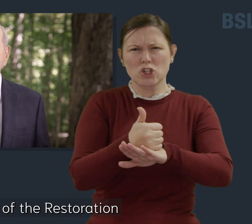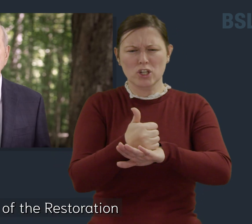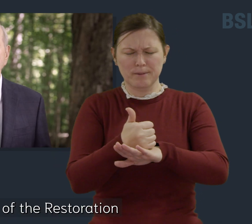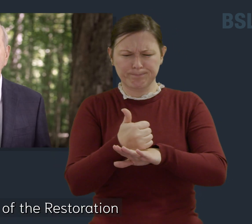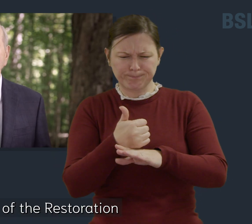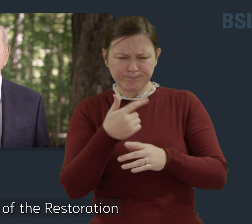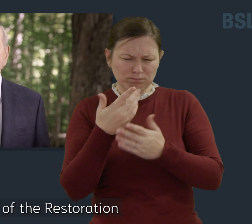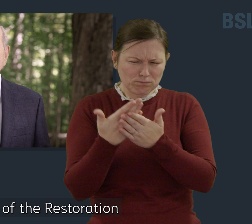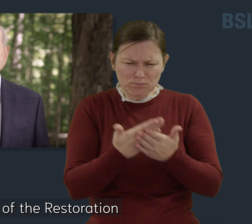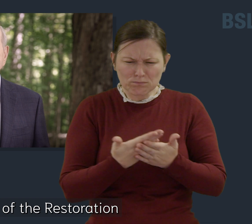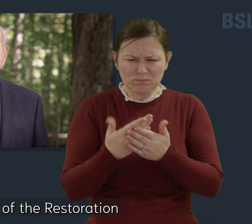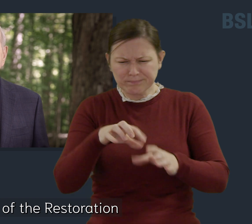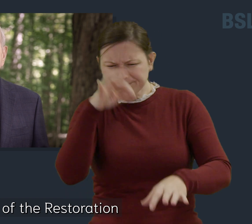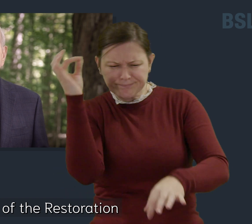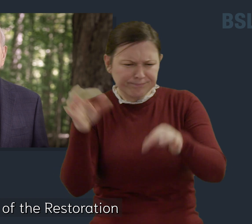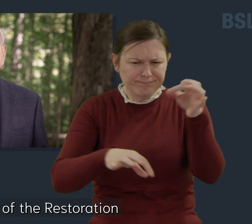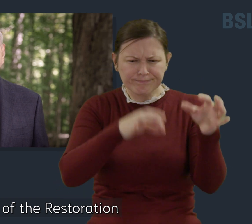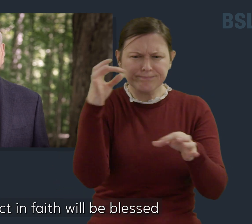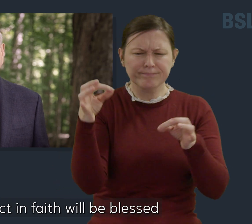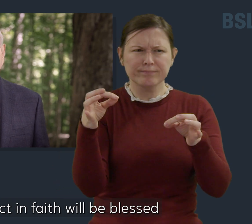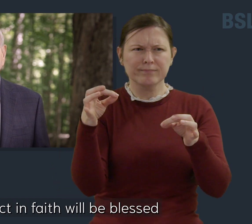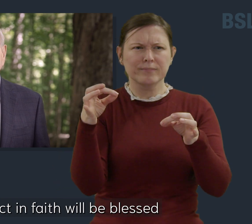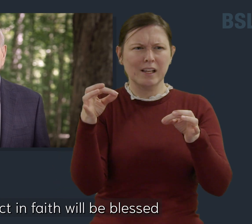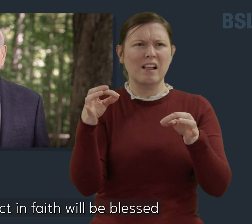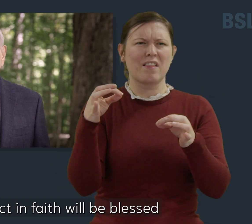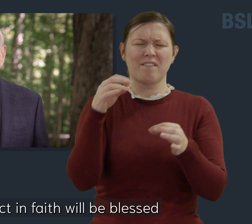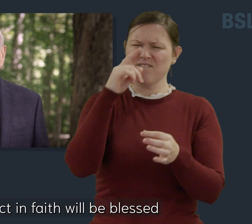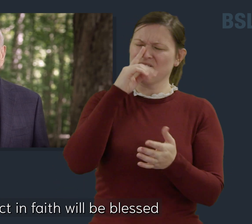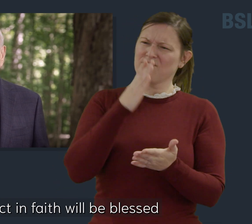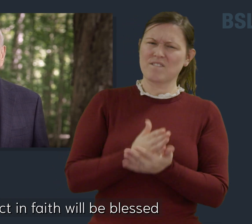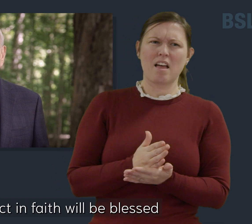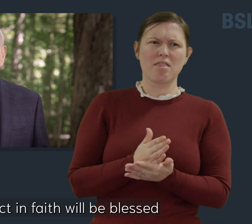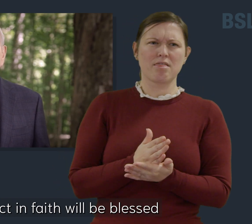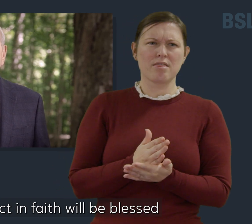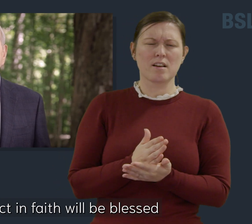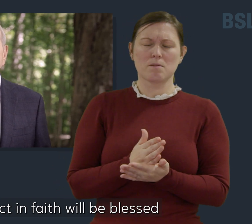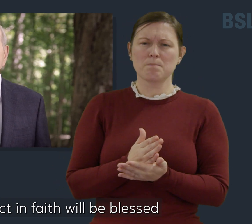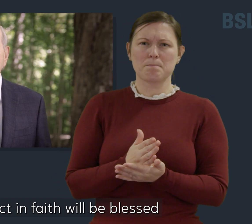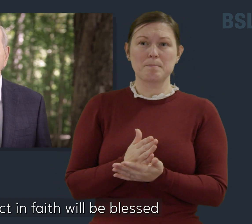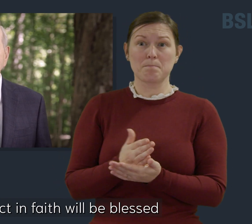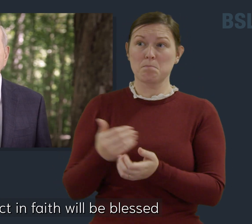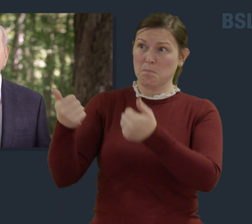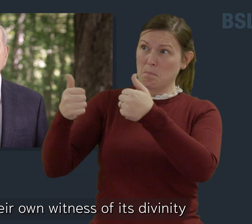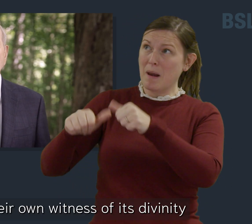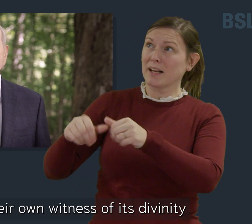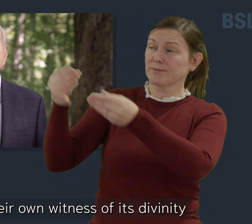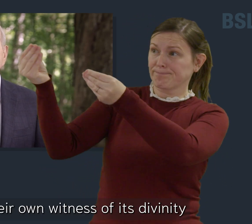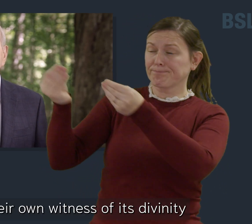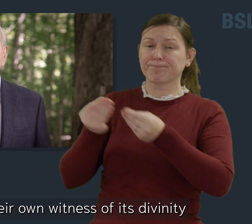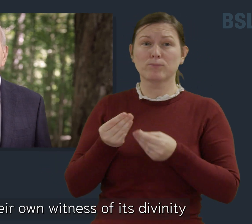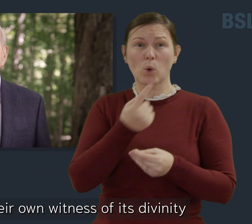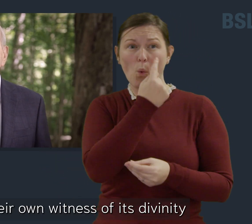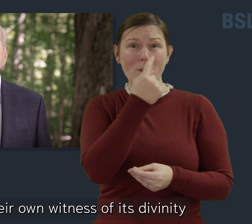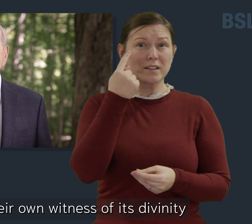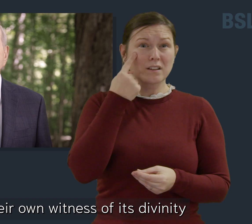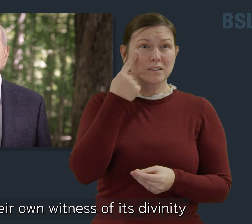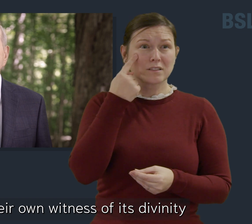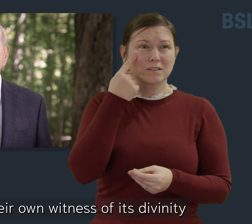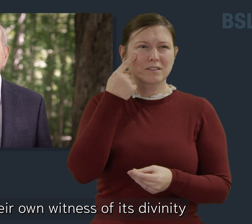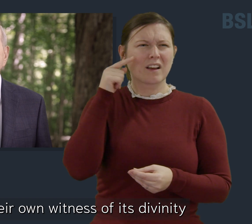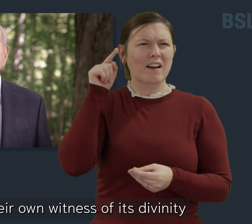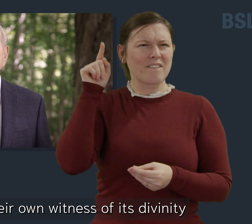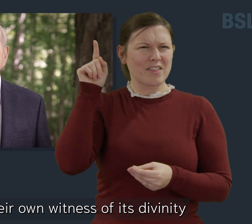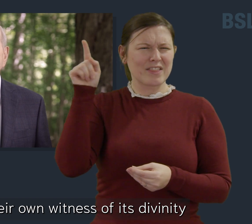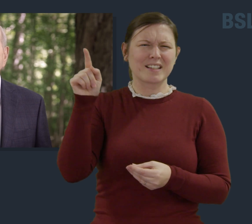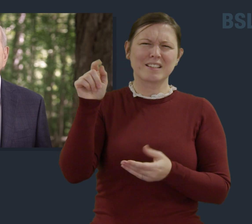the message of the restoration and act in faith will be blessed to gain their own witness of